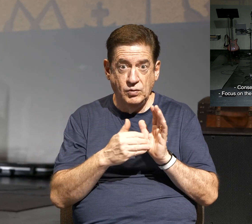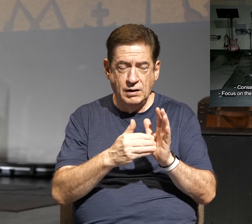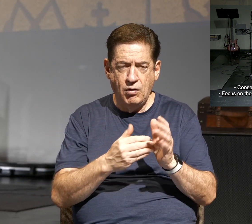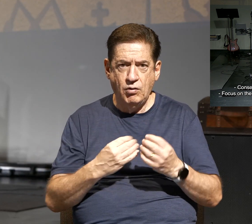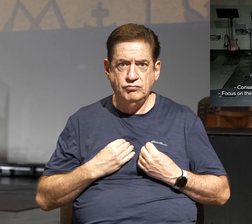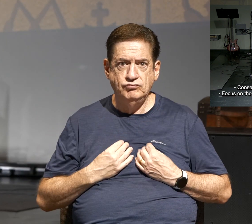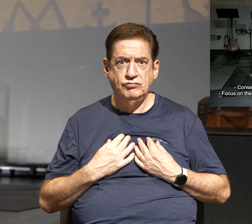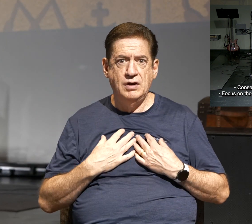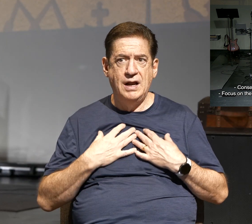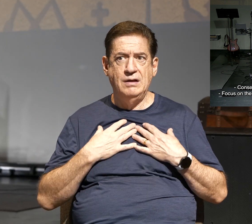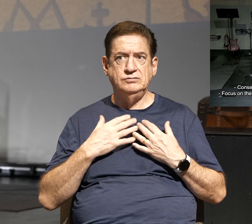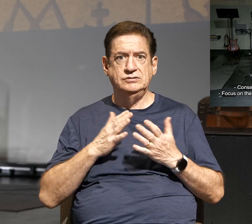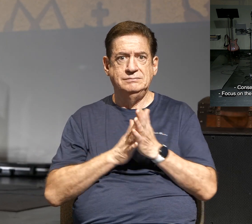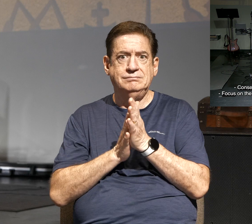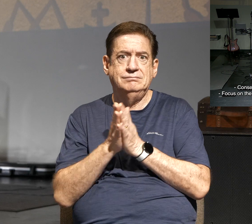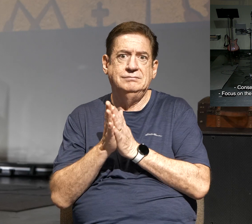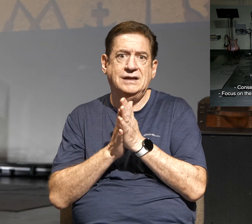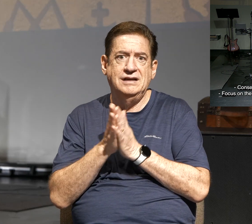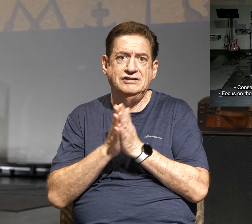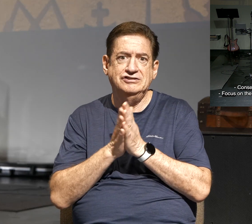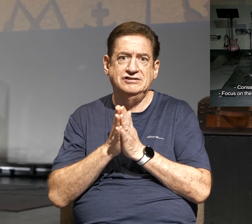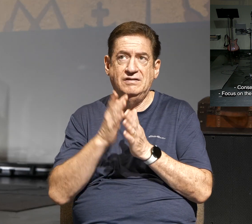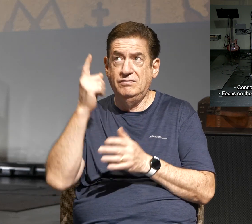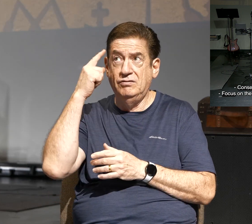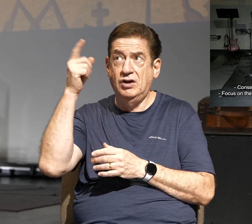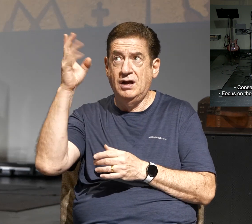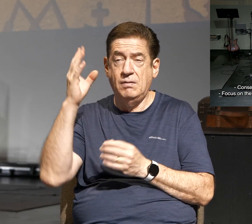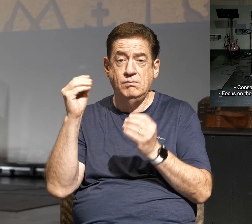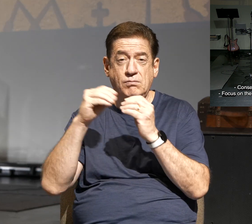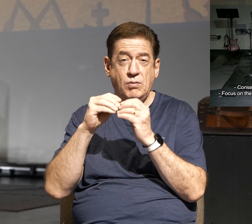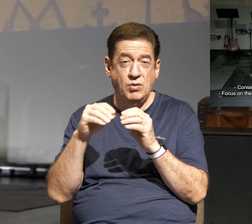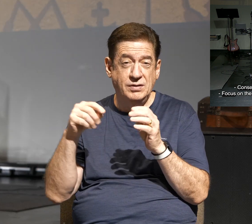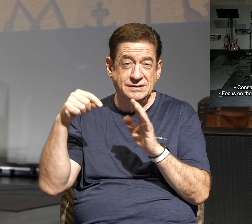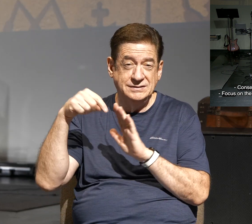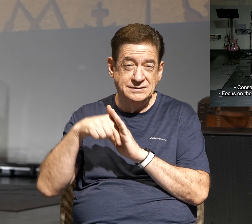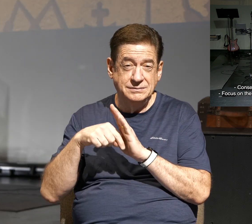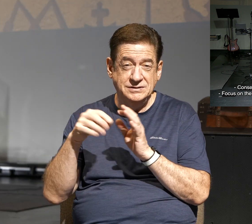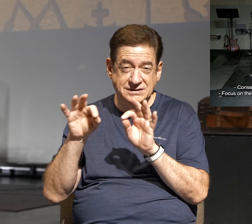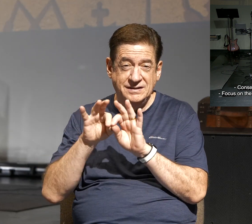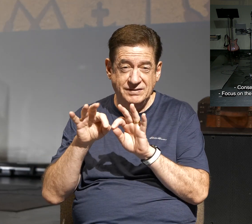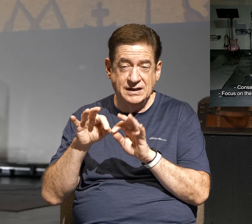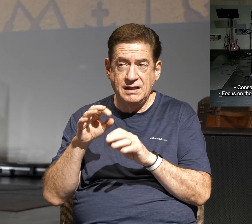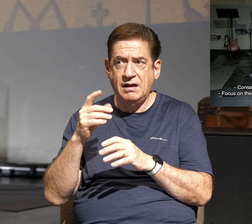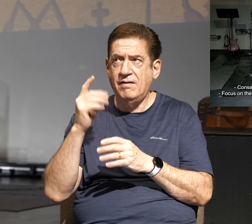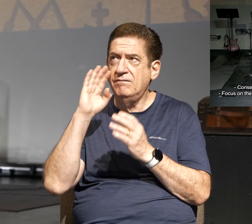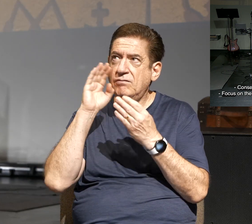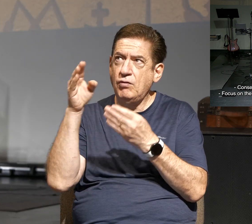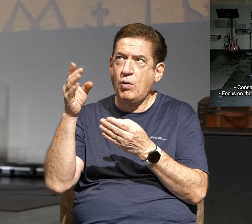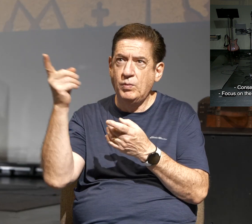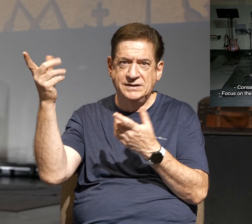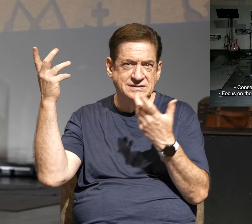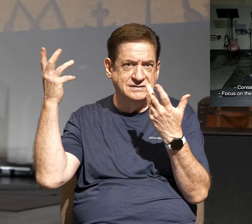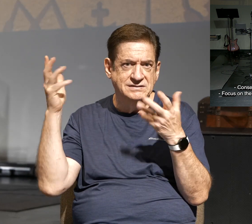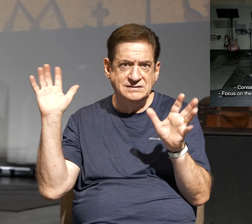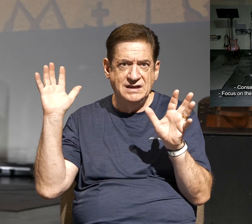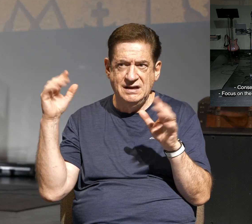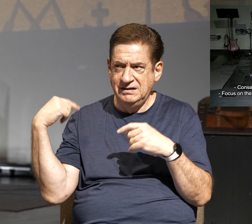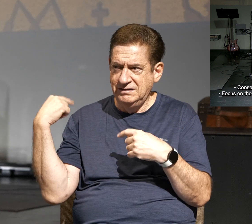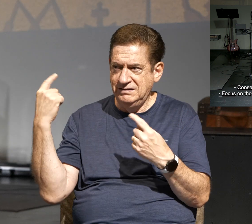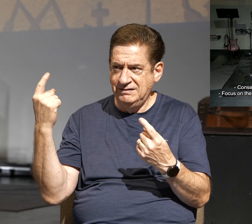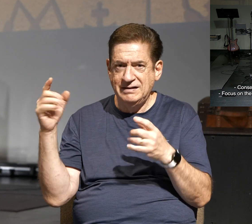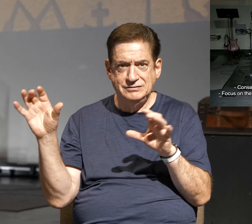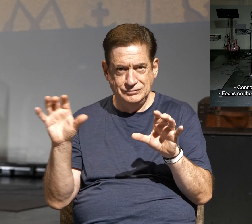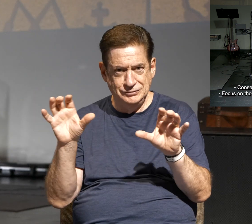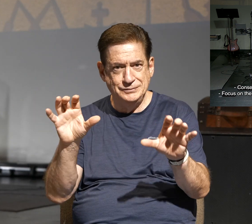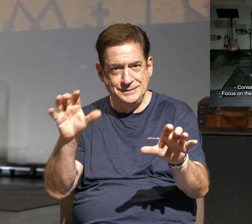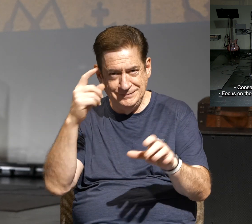arouse your passion for God more significantly than focusing on what he has done and is doing for you. That should be